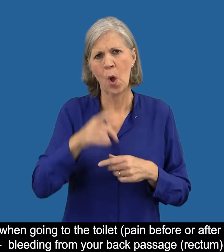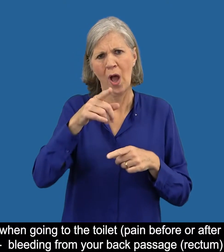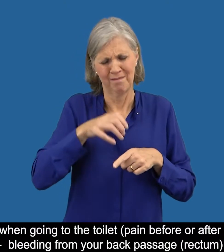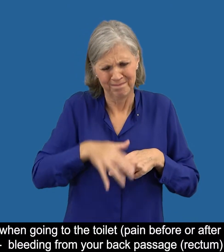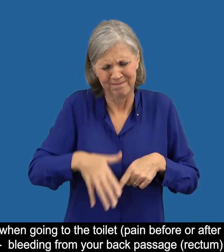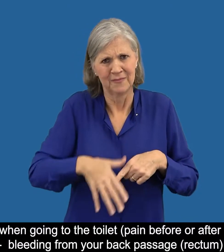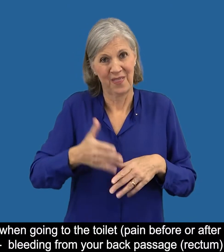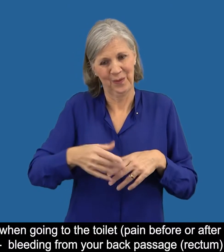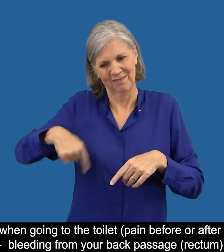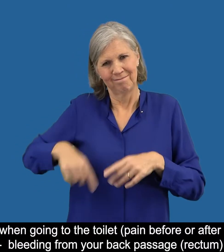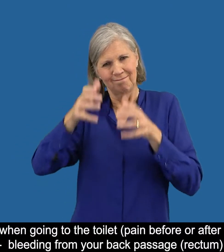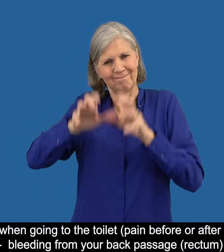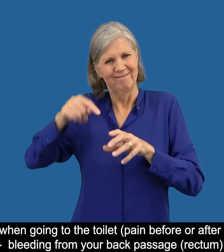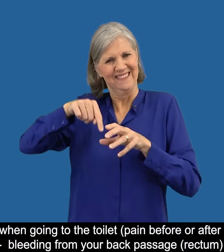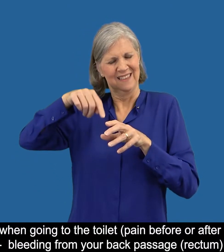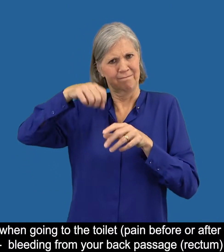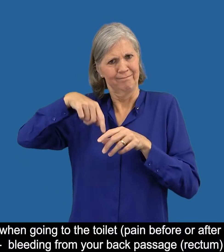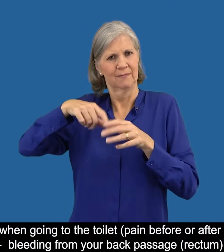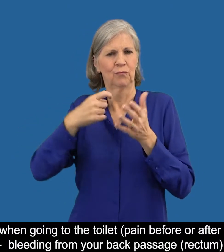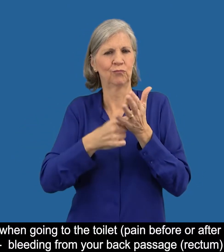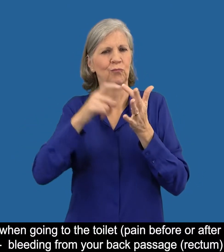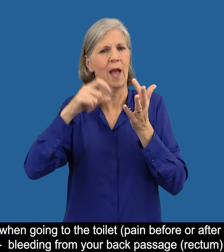Bleeding from your back passage, rectum.